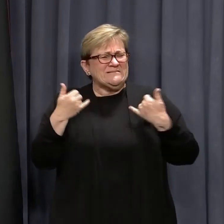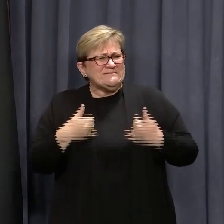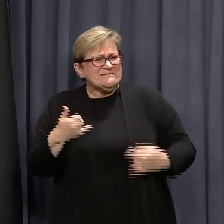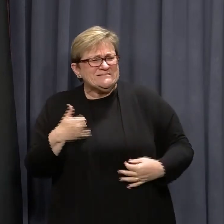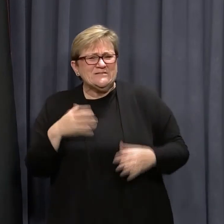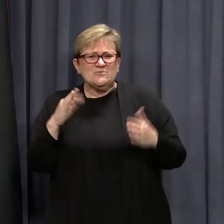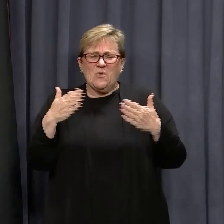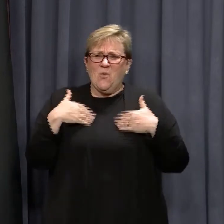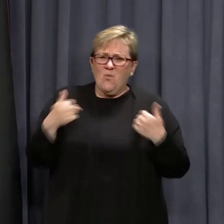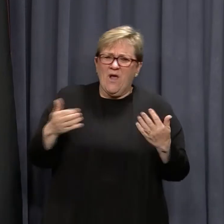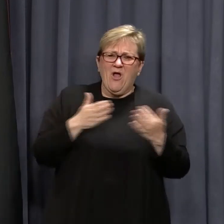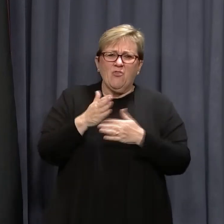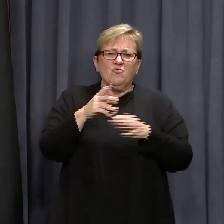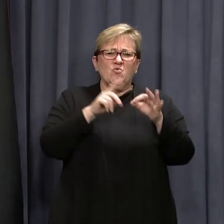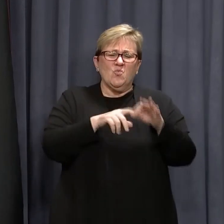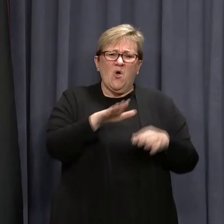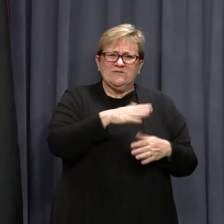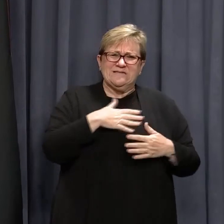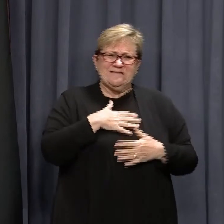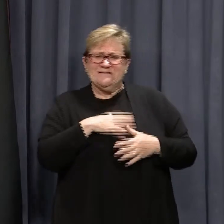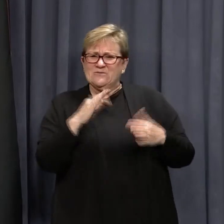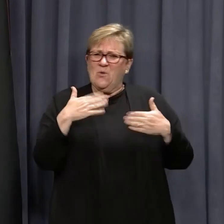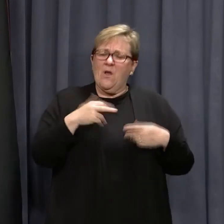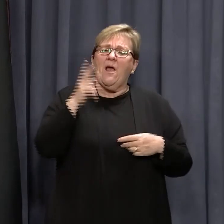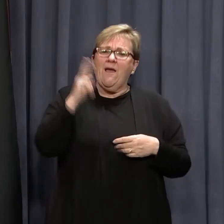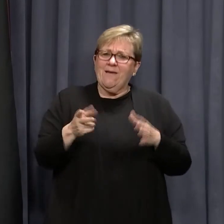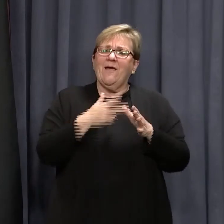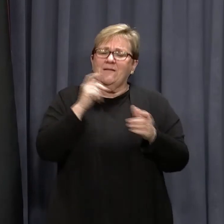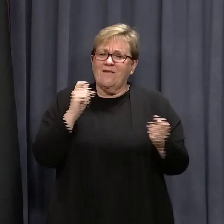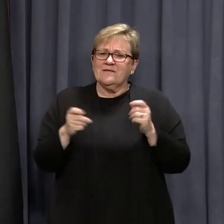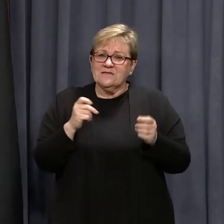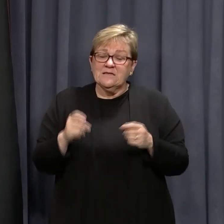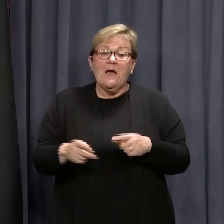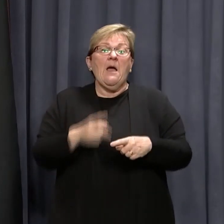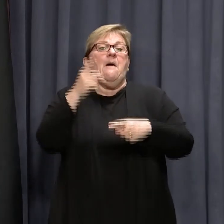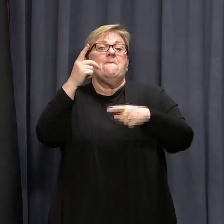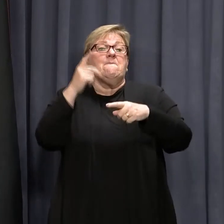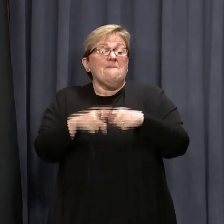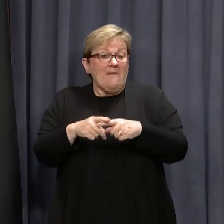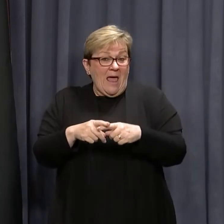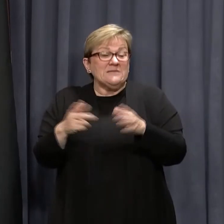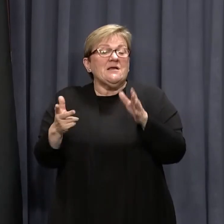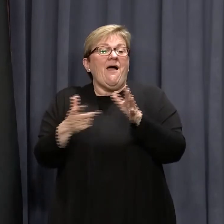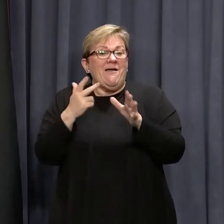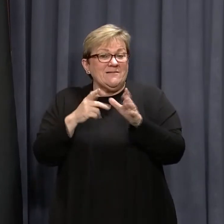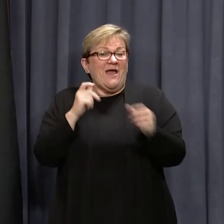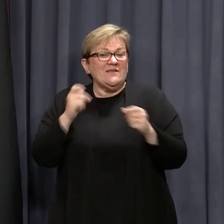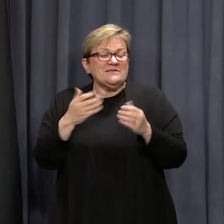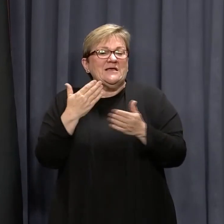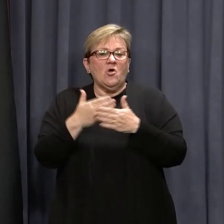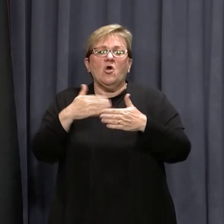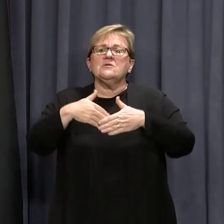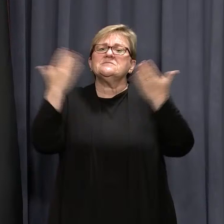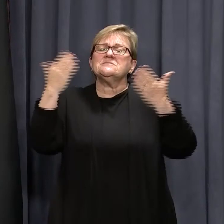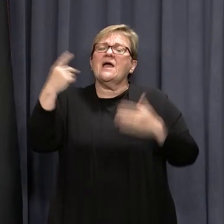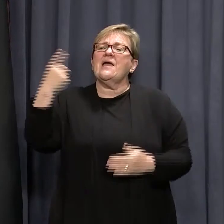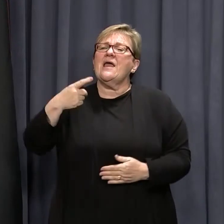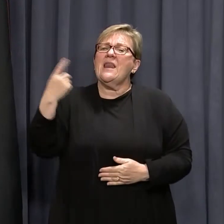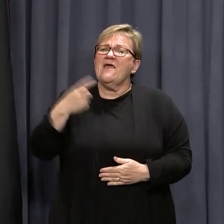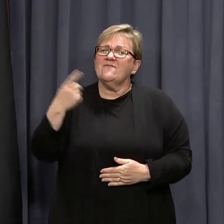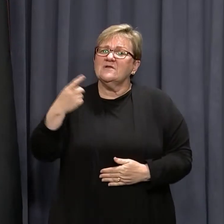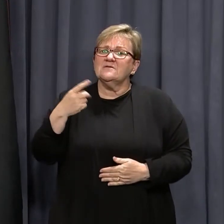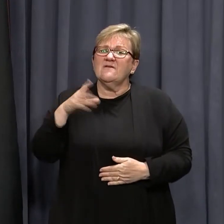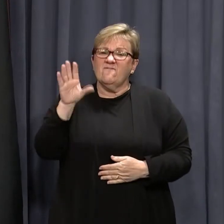develop during their time in quarantine, and they must also present for a COVID test on day 11 of